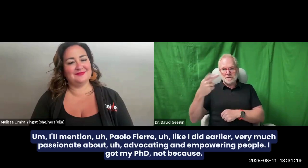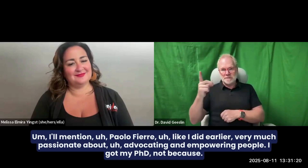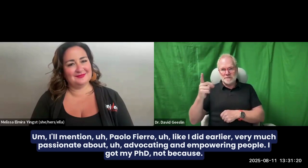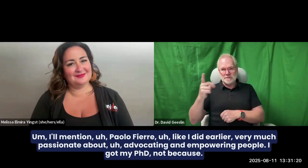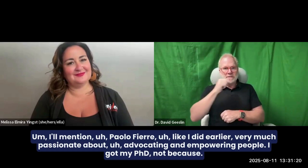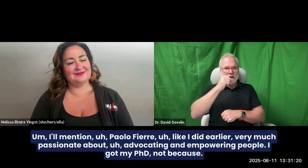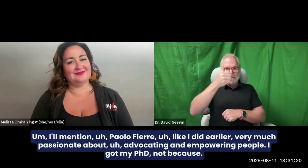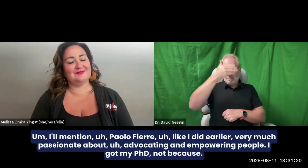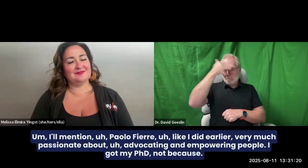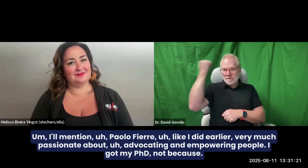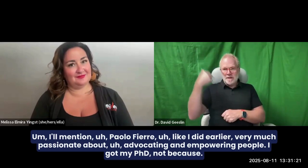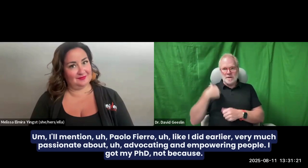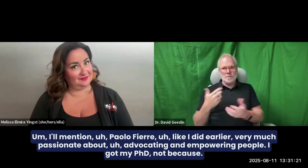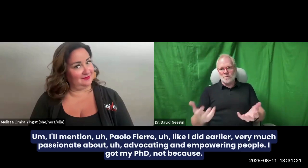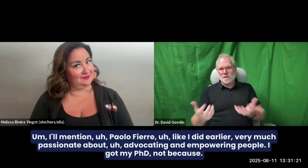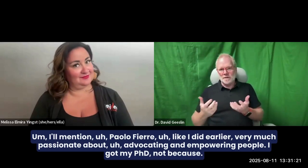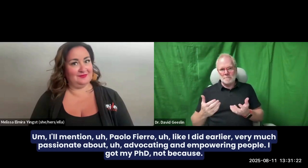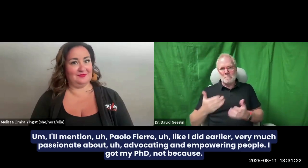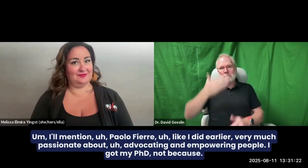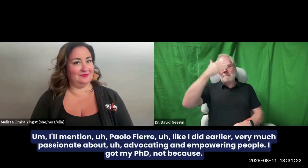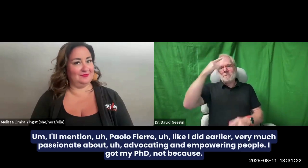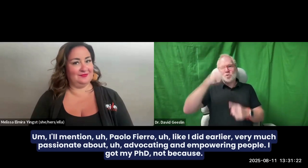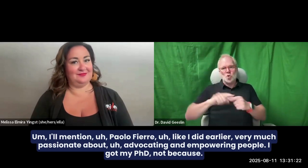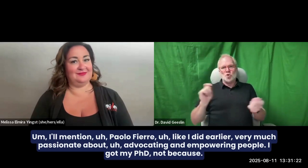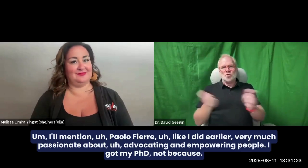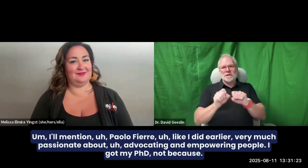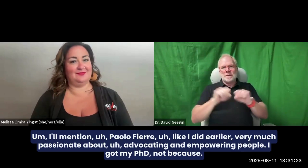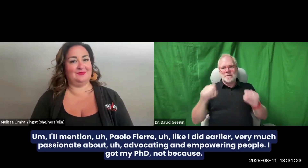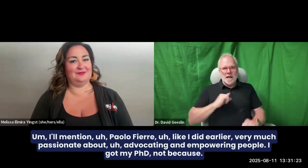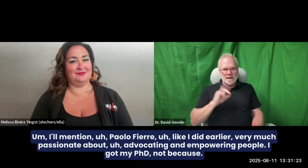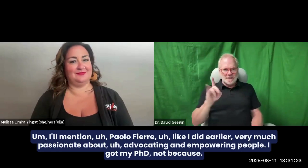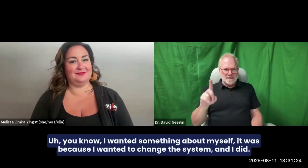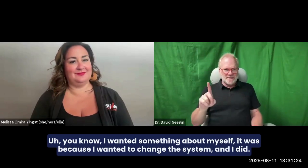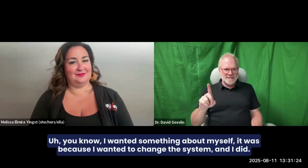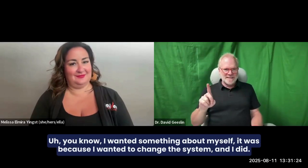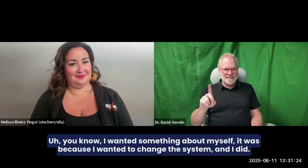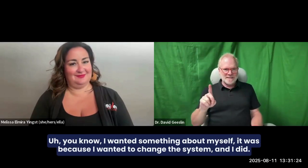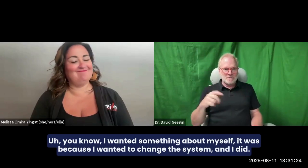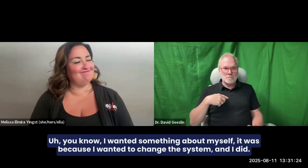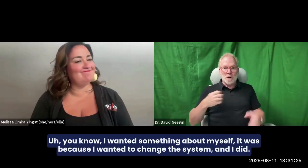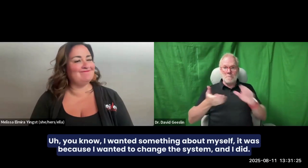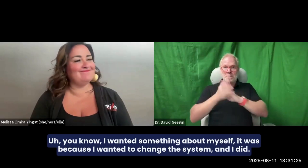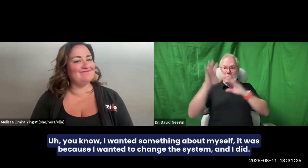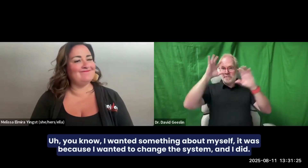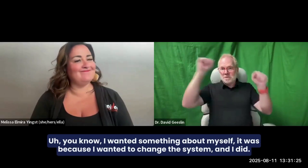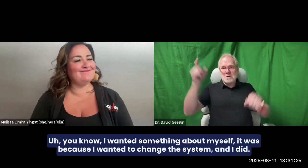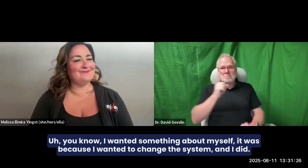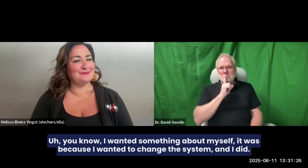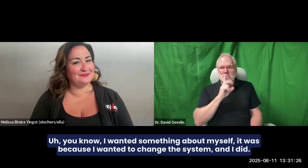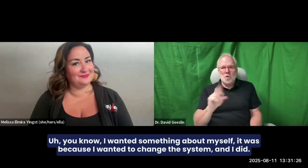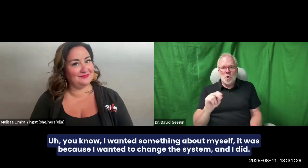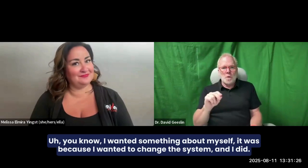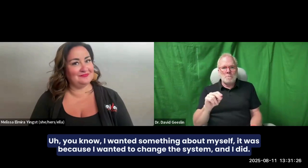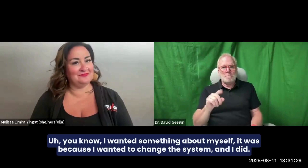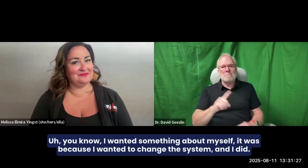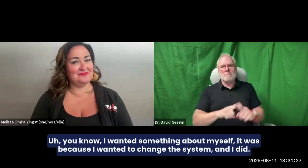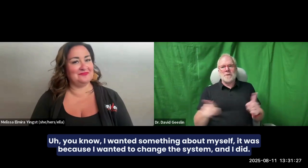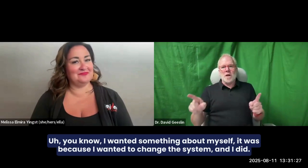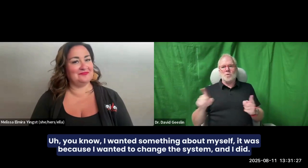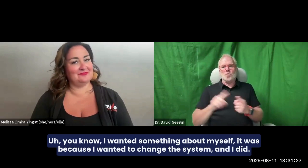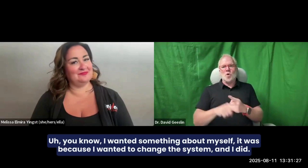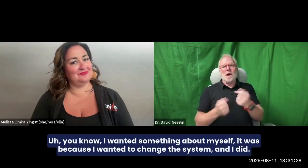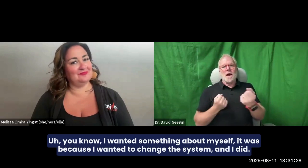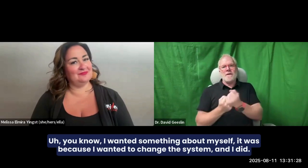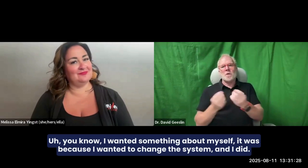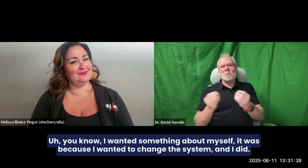about advocating and empowering people. I got my PhD not because, I wanted something about myself. It was because I wanted